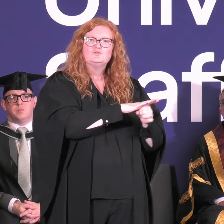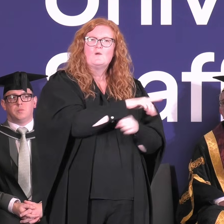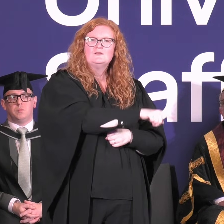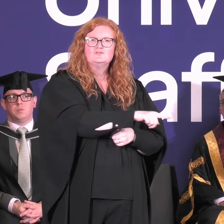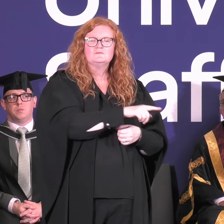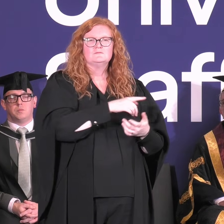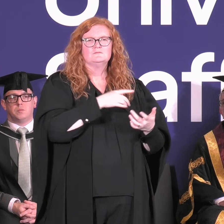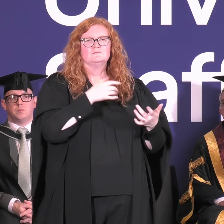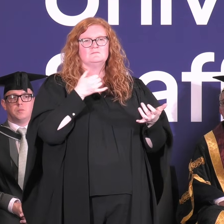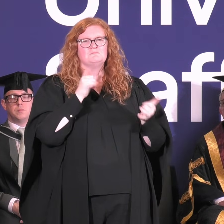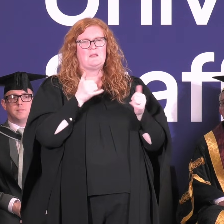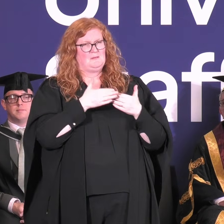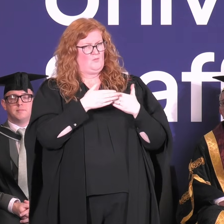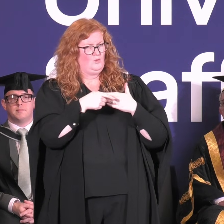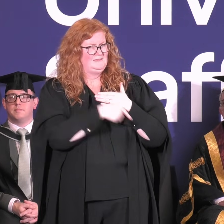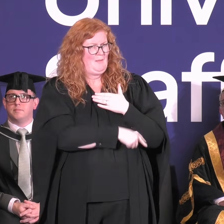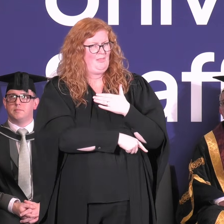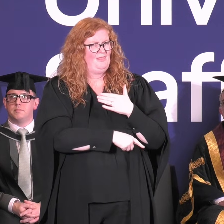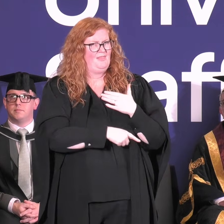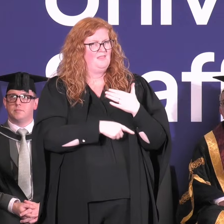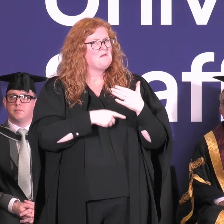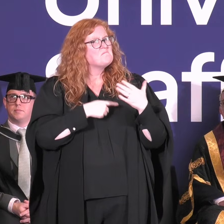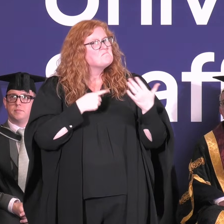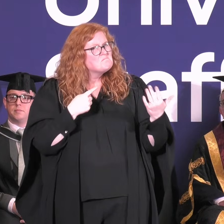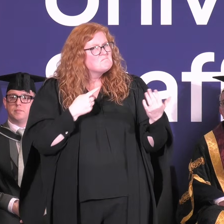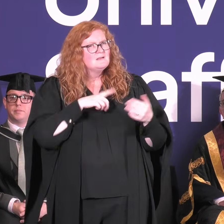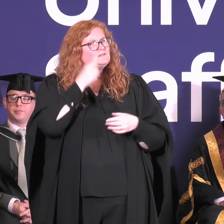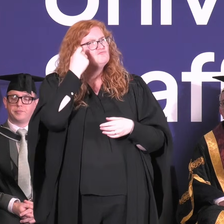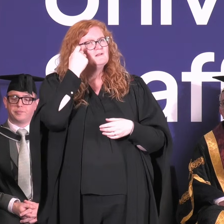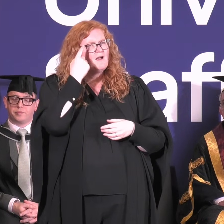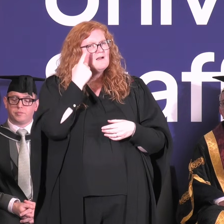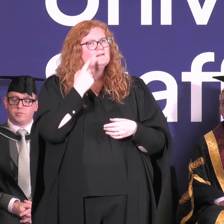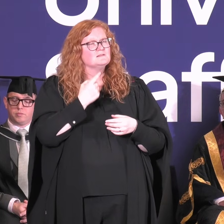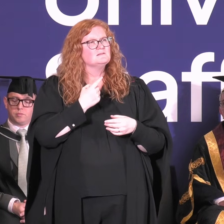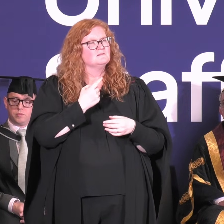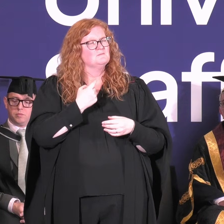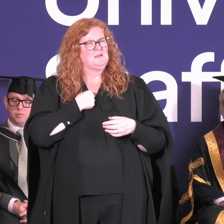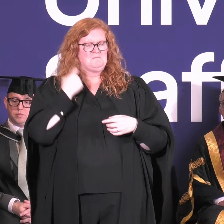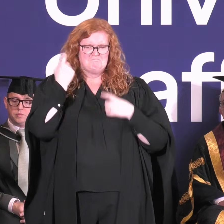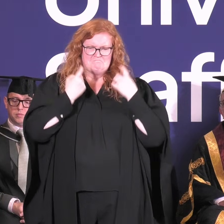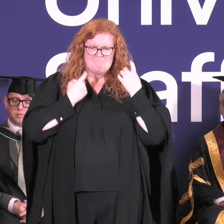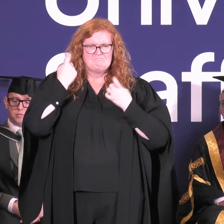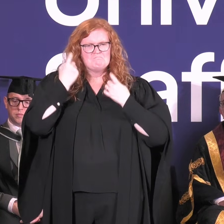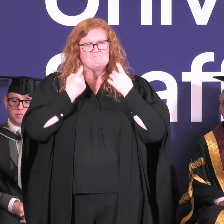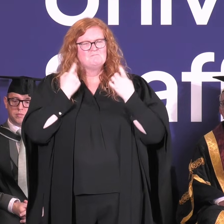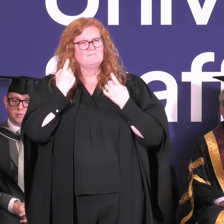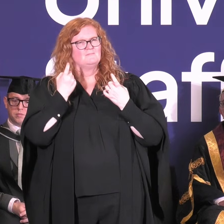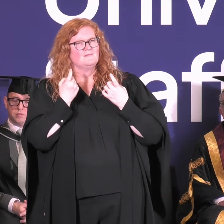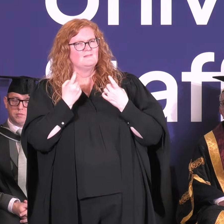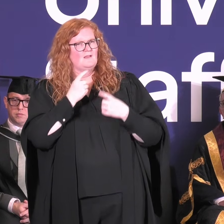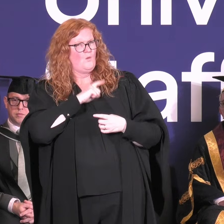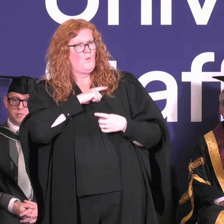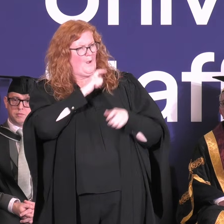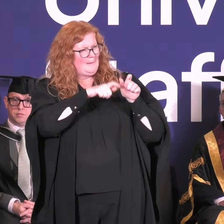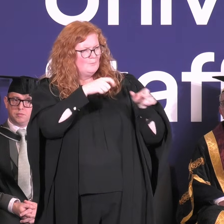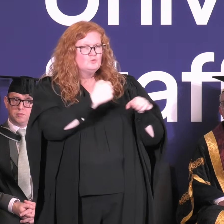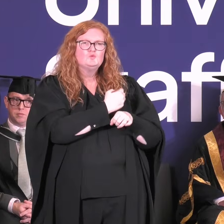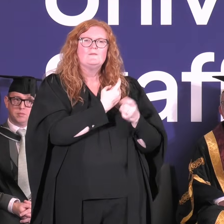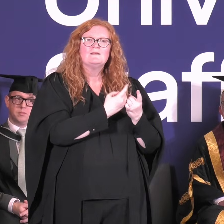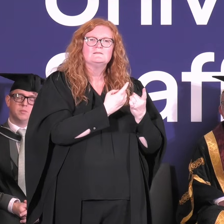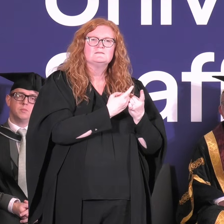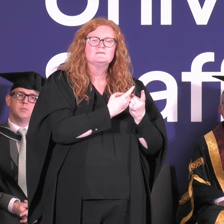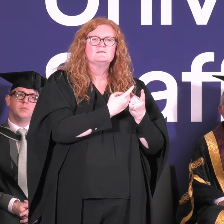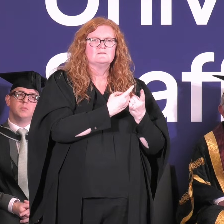depth to this than I hitherto had thought. And it made me wonder why people do what they do and